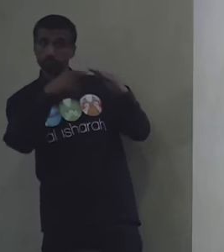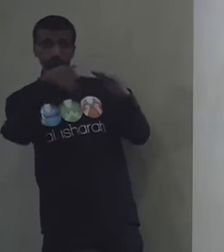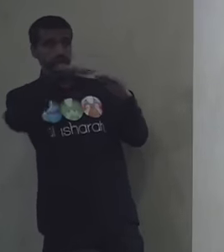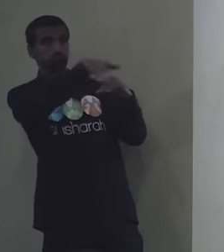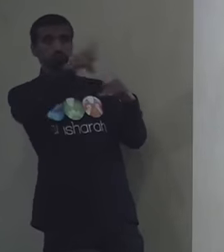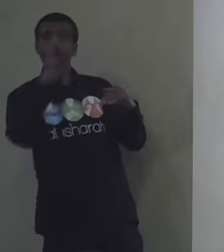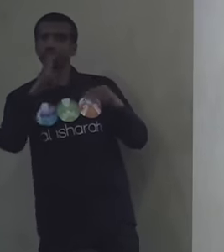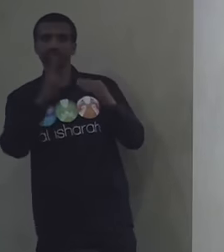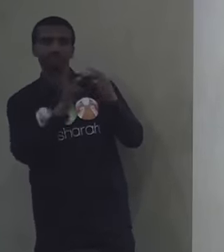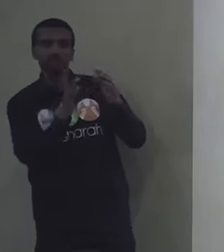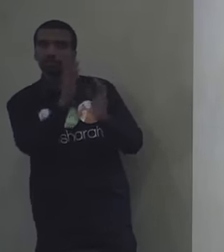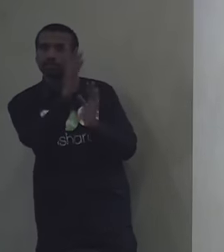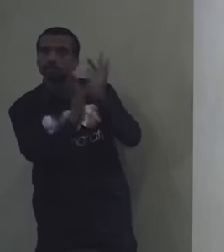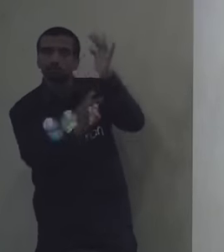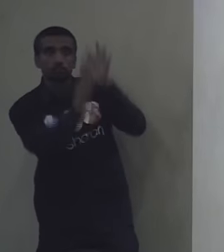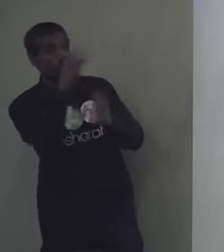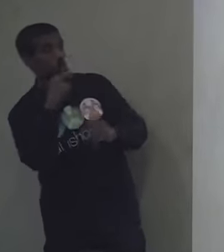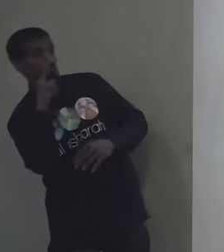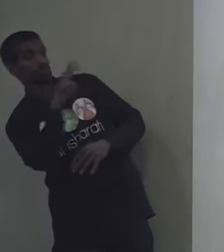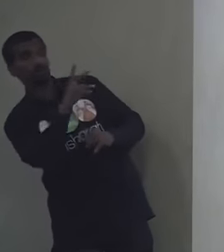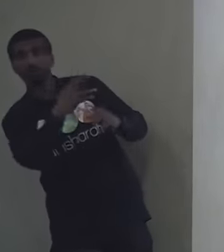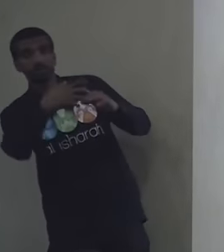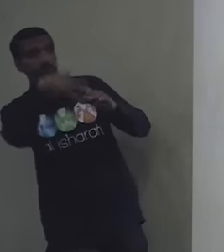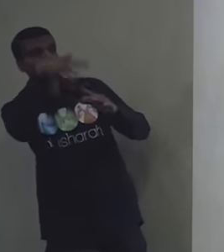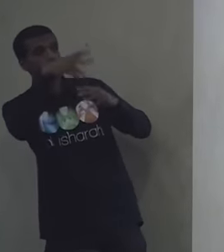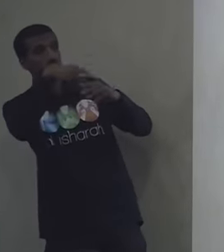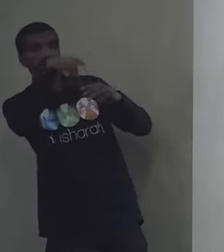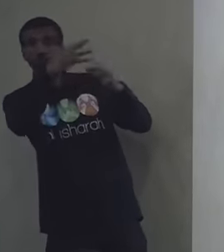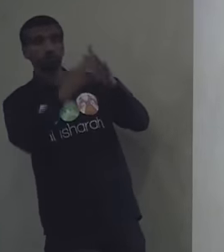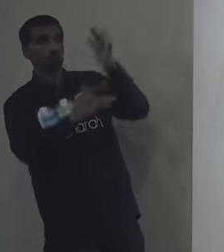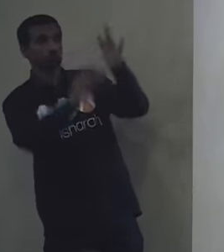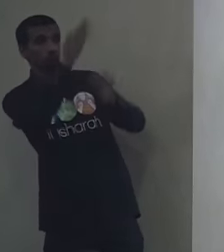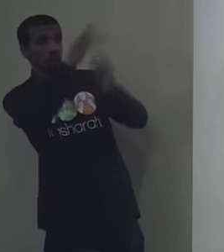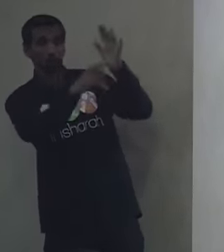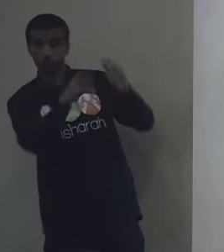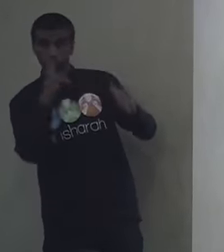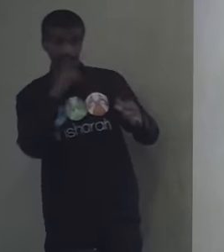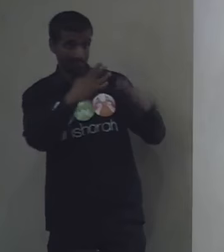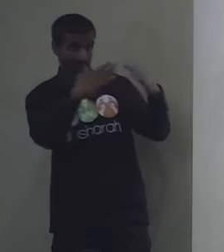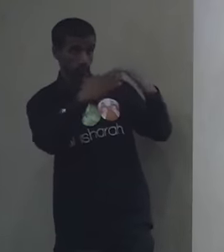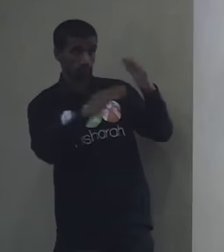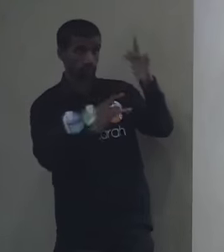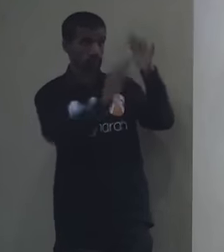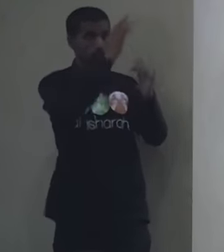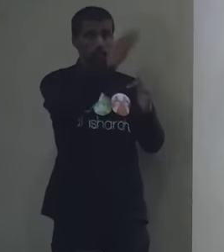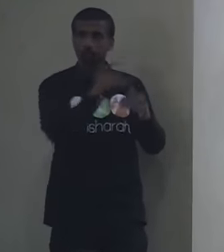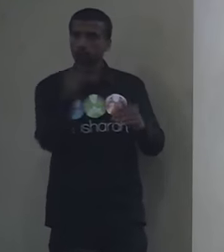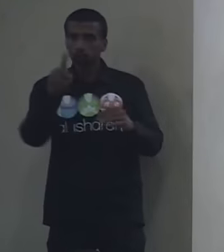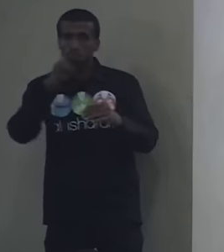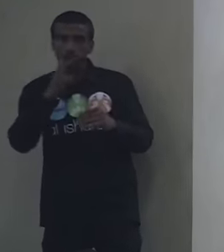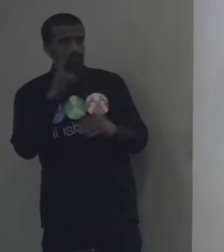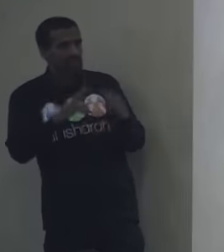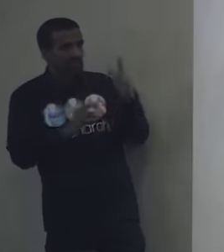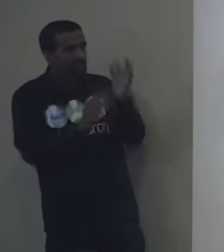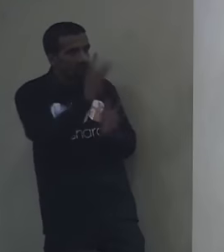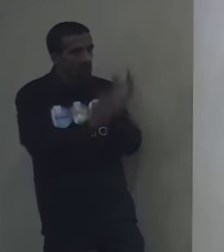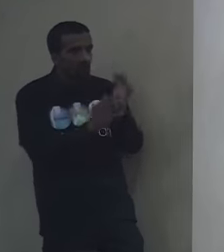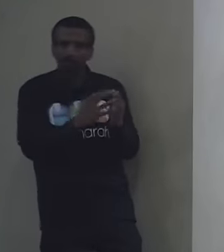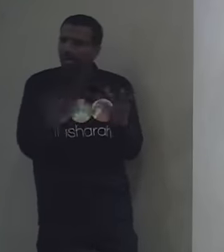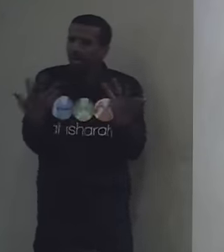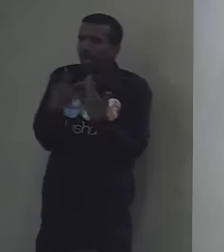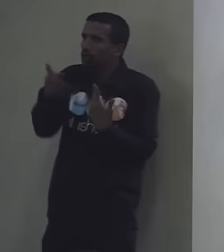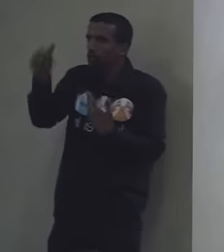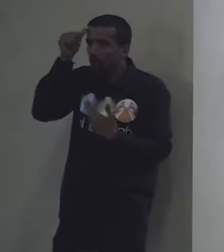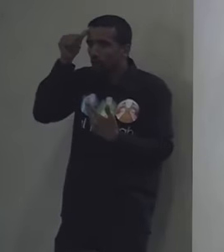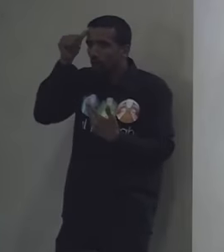you don't see what? You don't see the fire. But you know there's a fire. How do you know there's a fire? There's impossible to